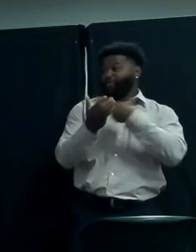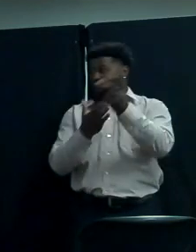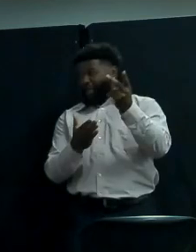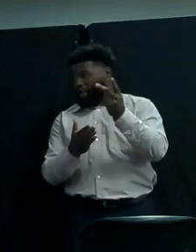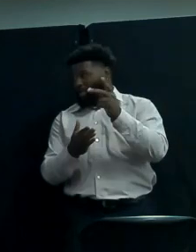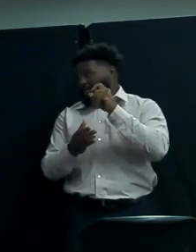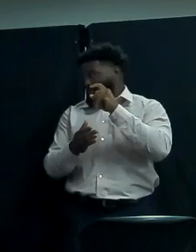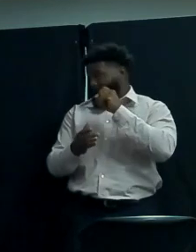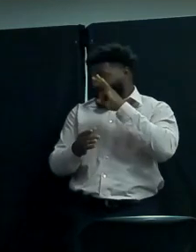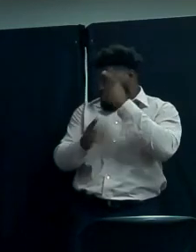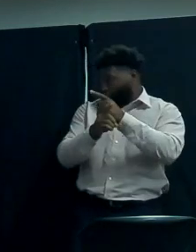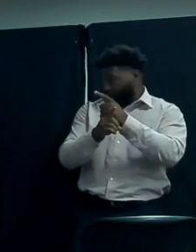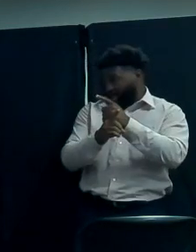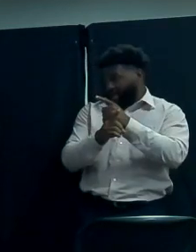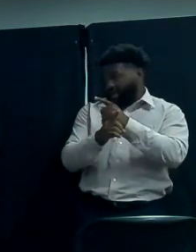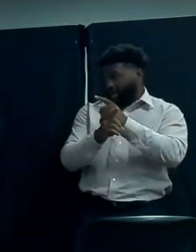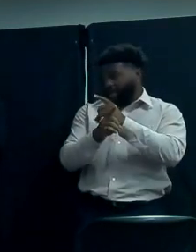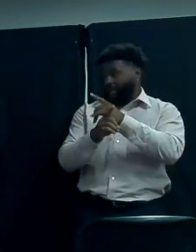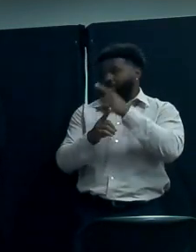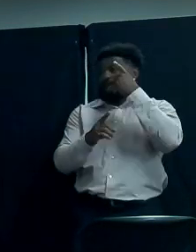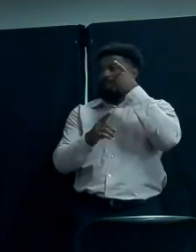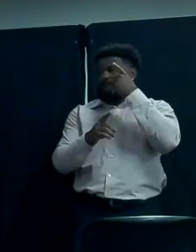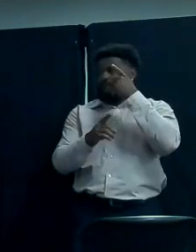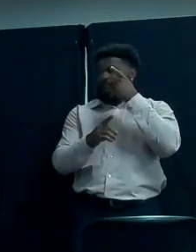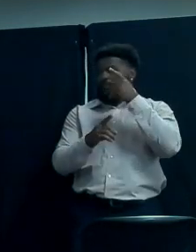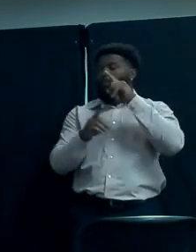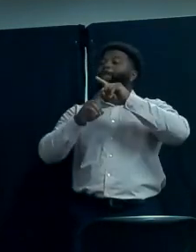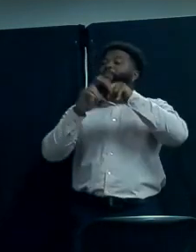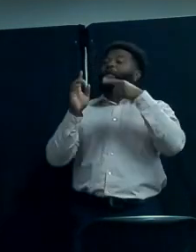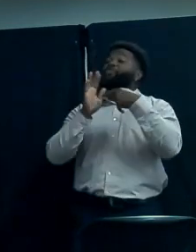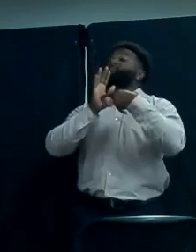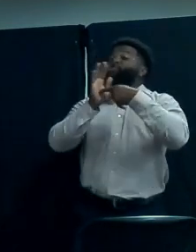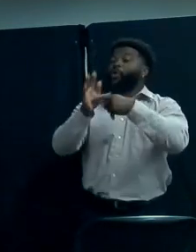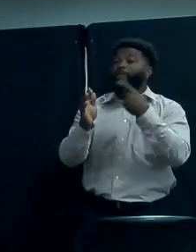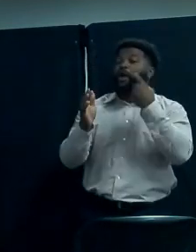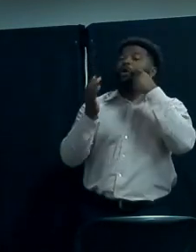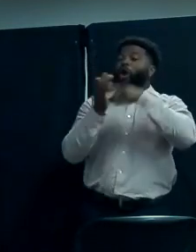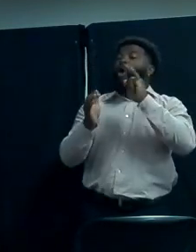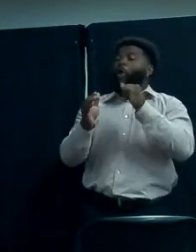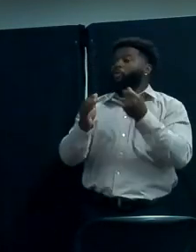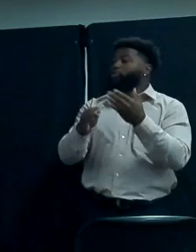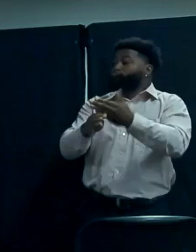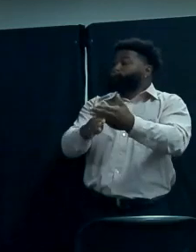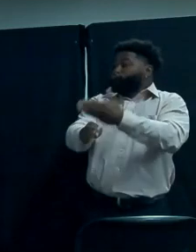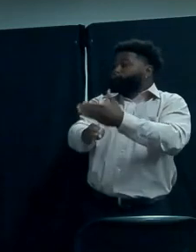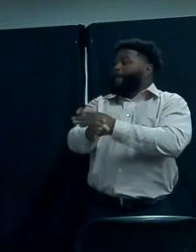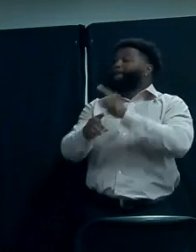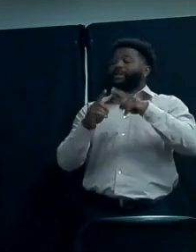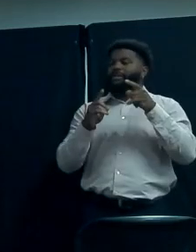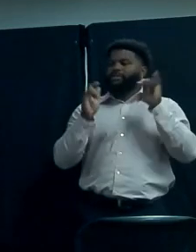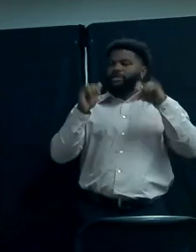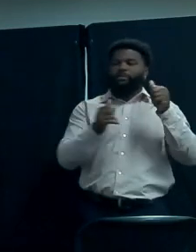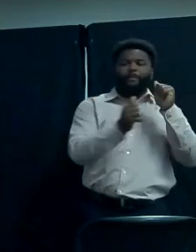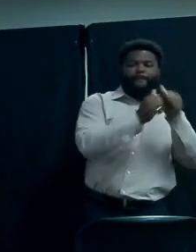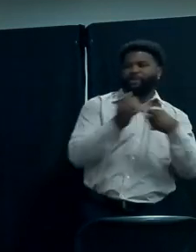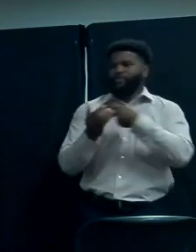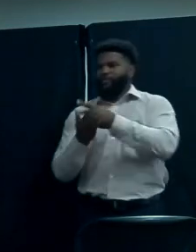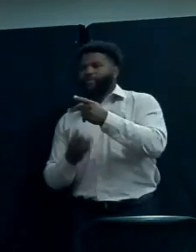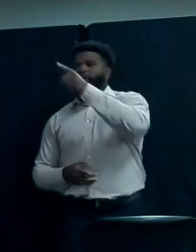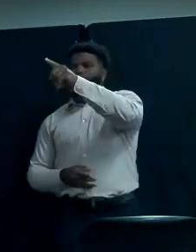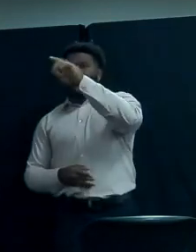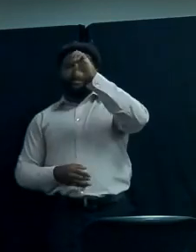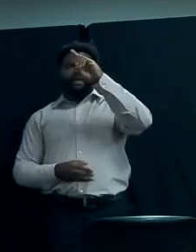if I'm correct, for the, Yes. but they're showing that they make growth, but I think it's a pass fail. Right, but